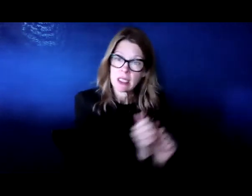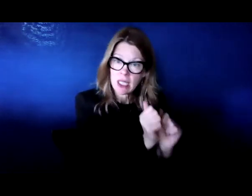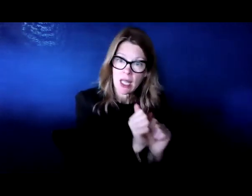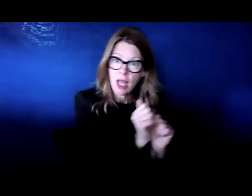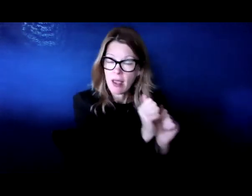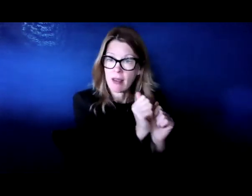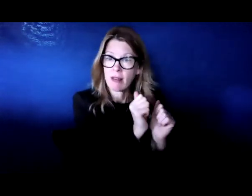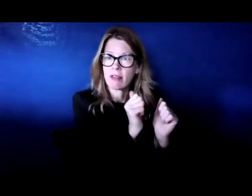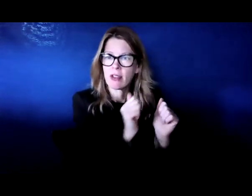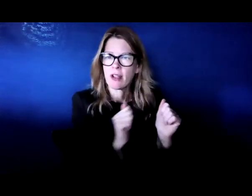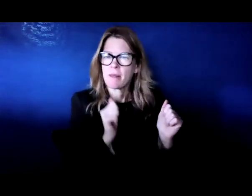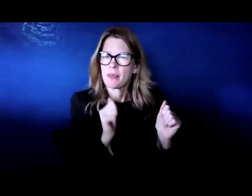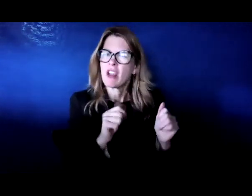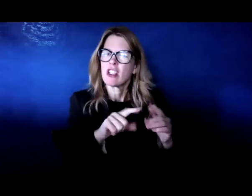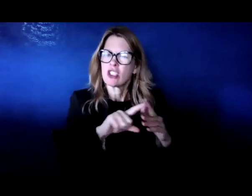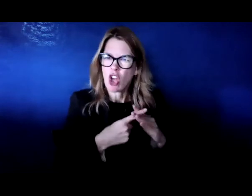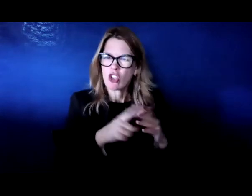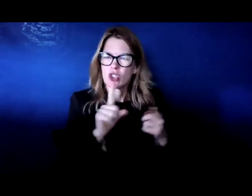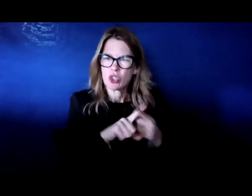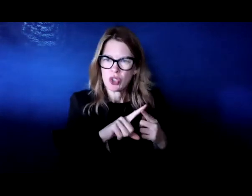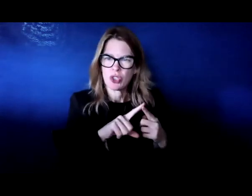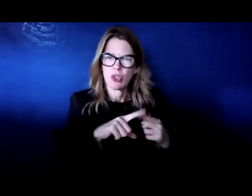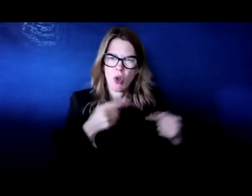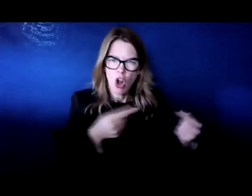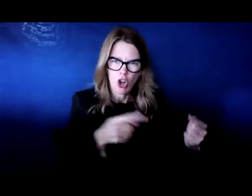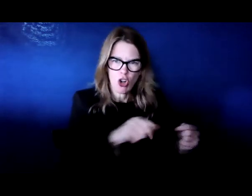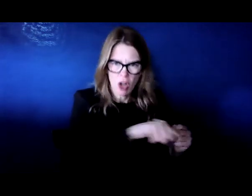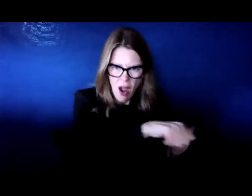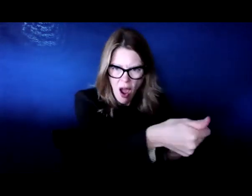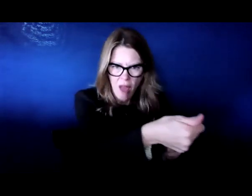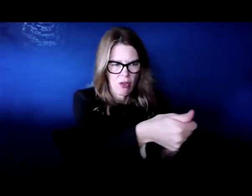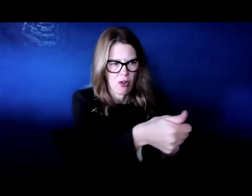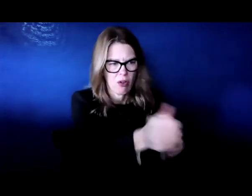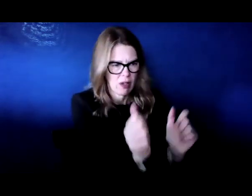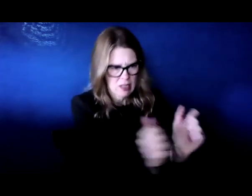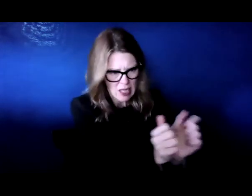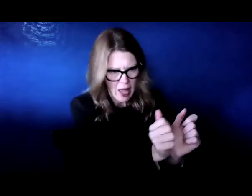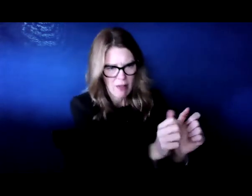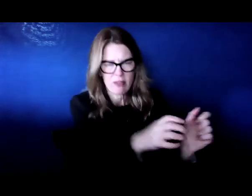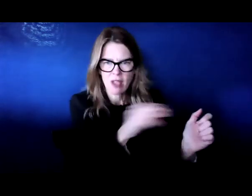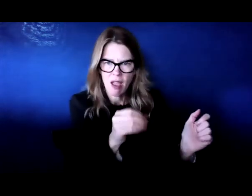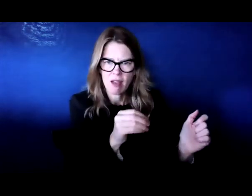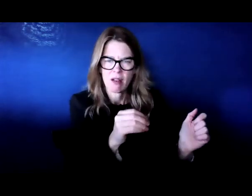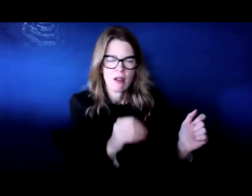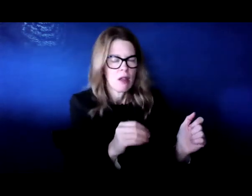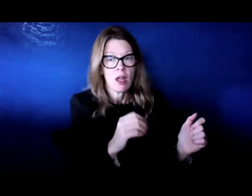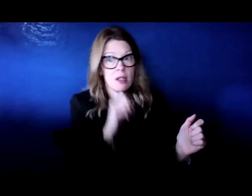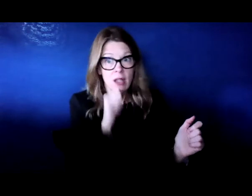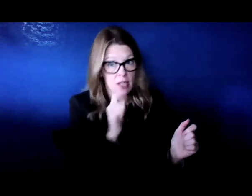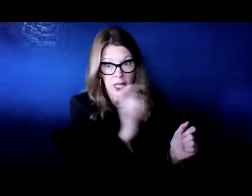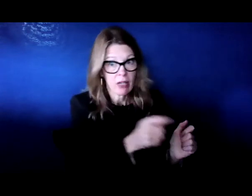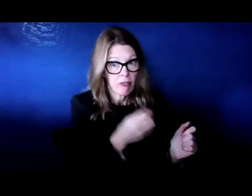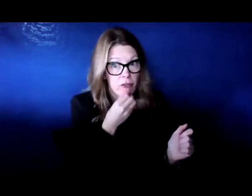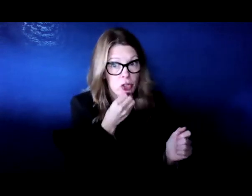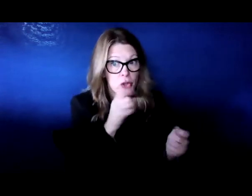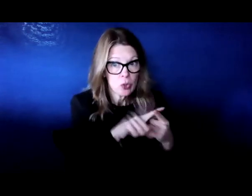he begins to beat his fellow slaves and eats and drinks with drunkards, the master of that slave will come on a day when he